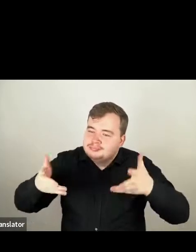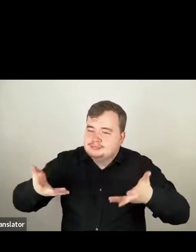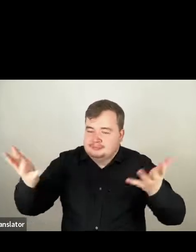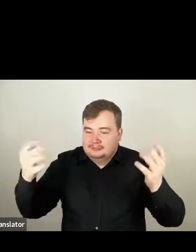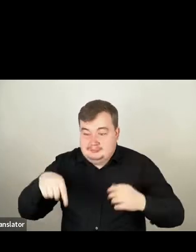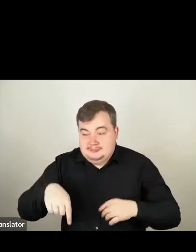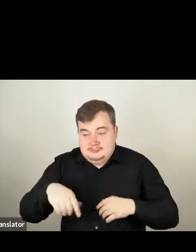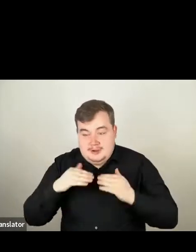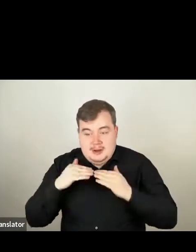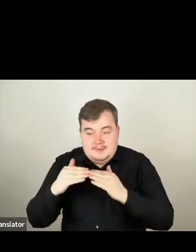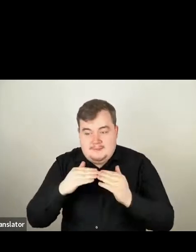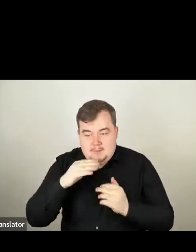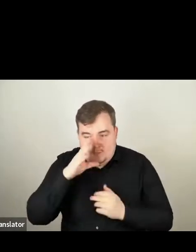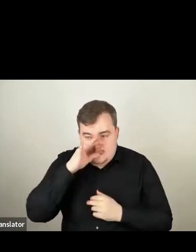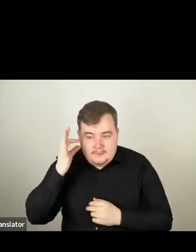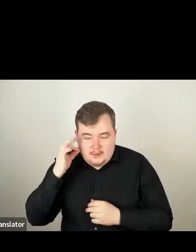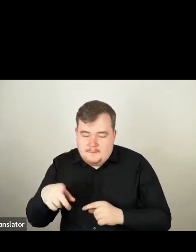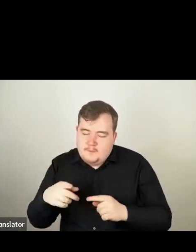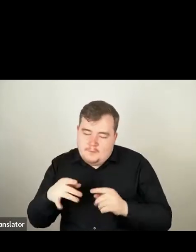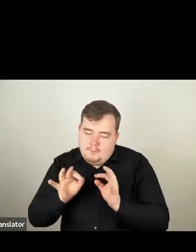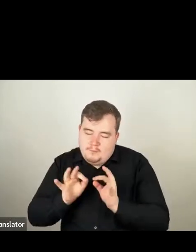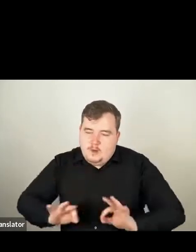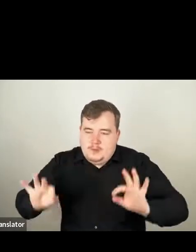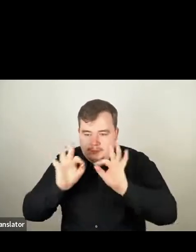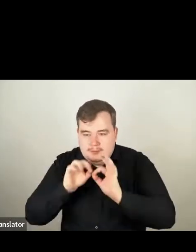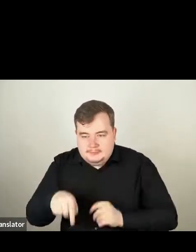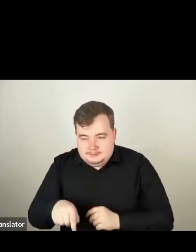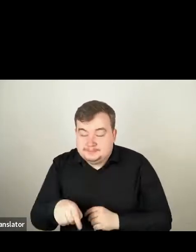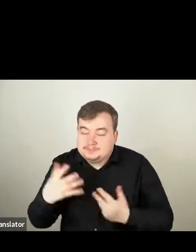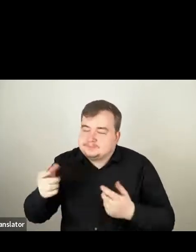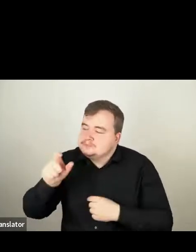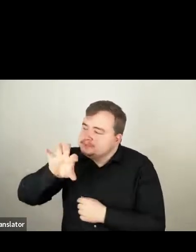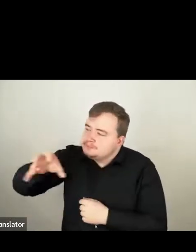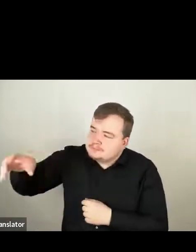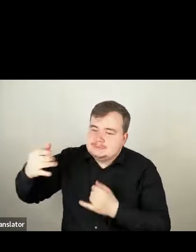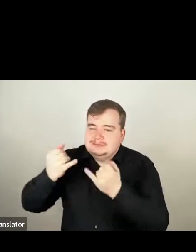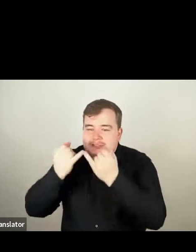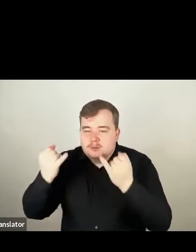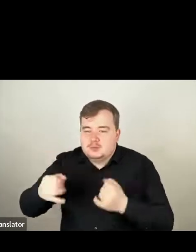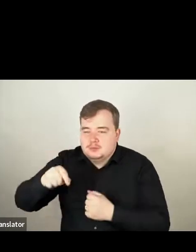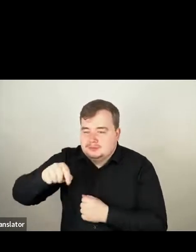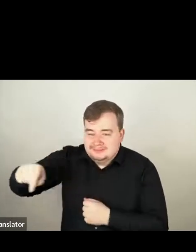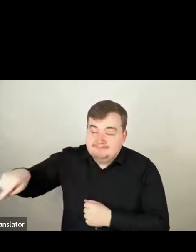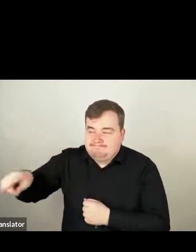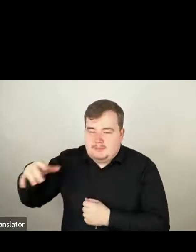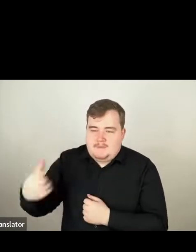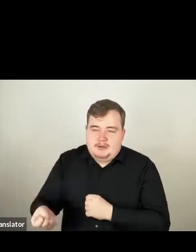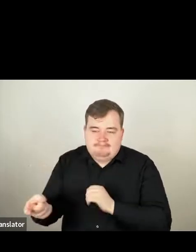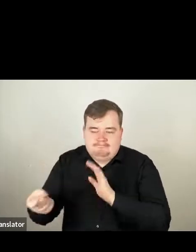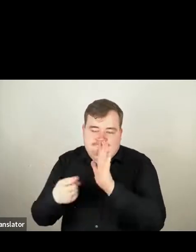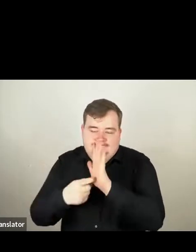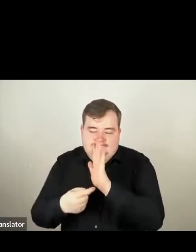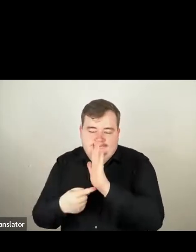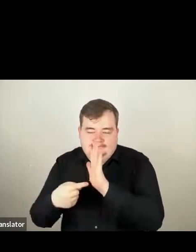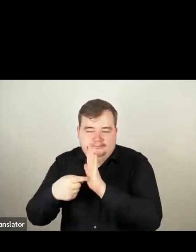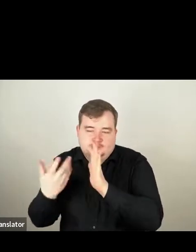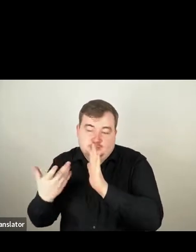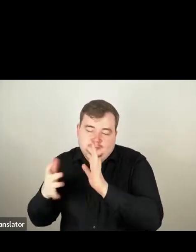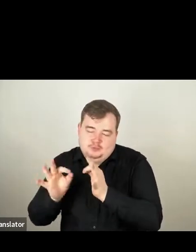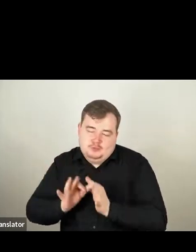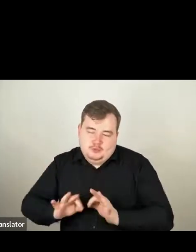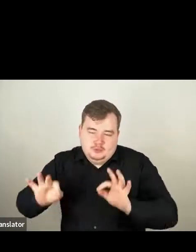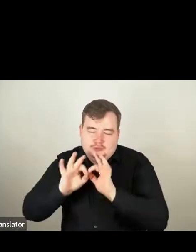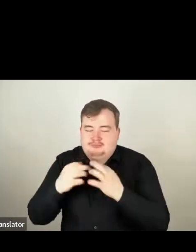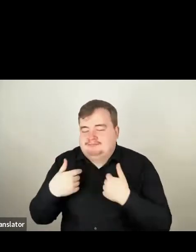to our both institutions, for which I'm personally very grateful. However, I also would like